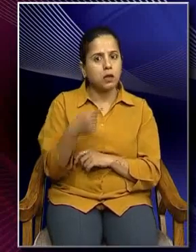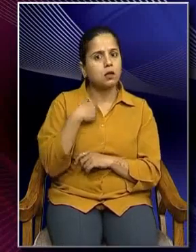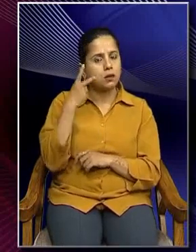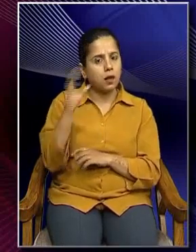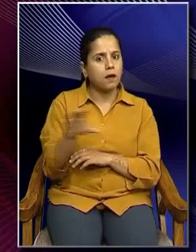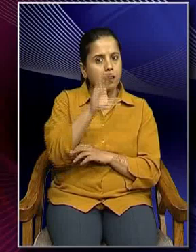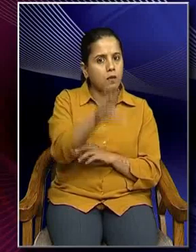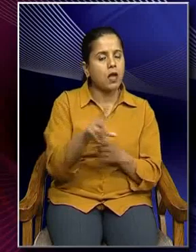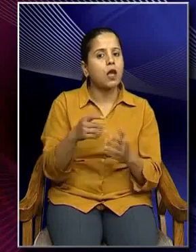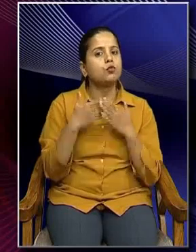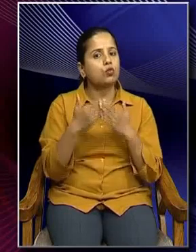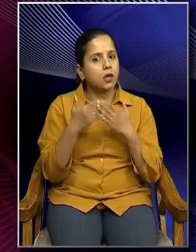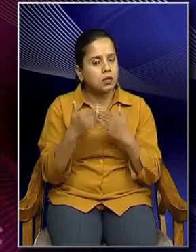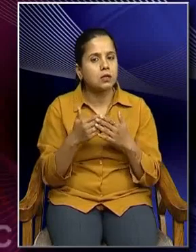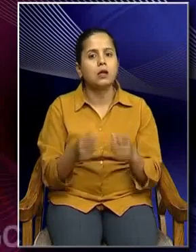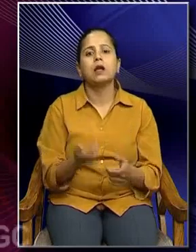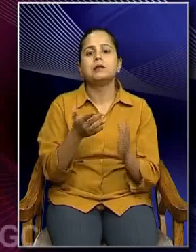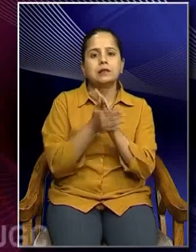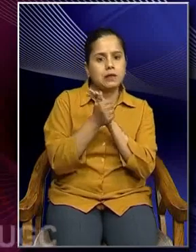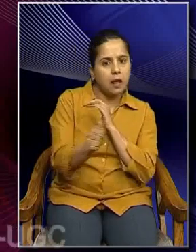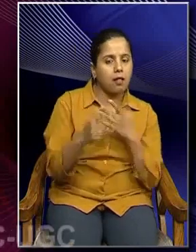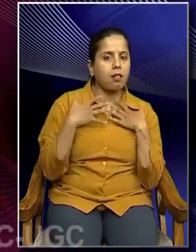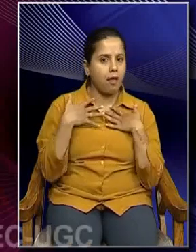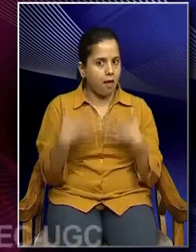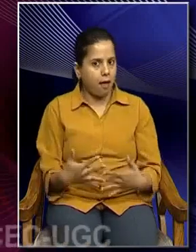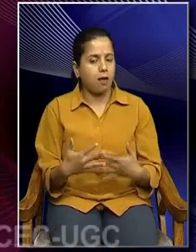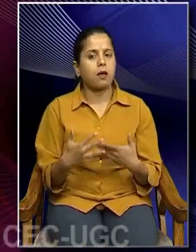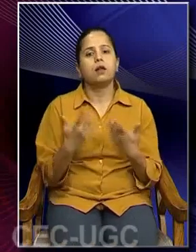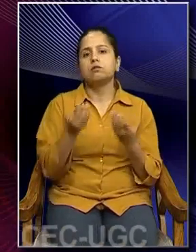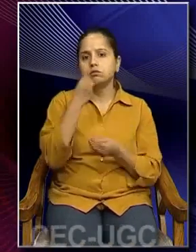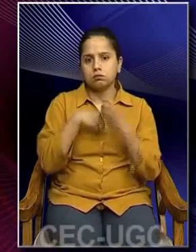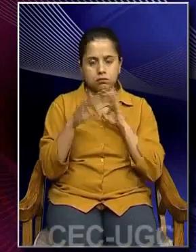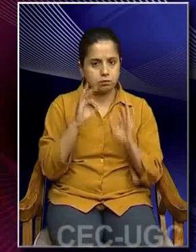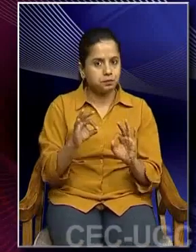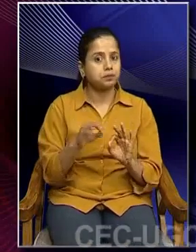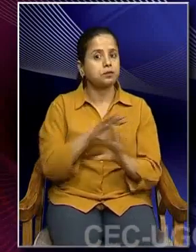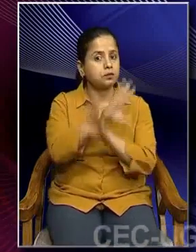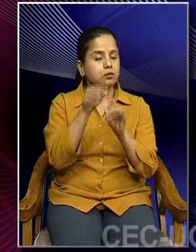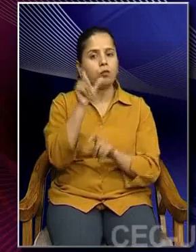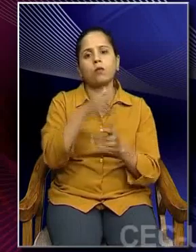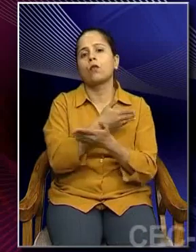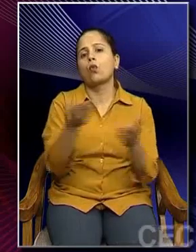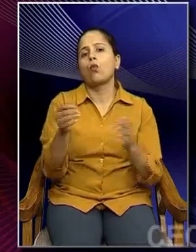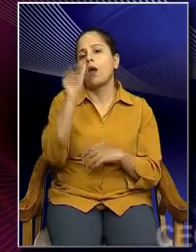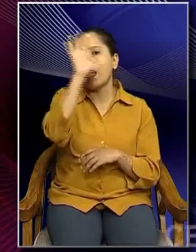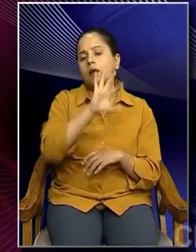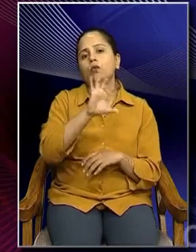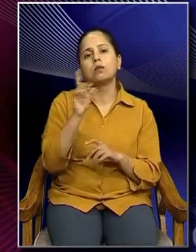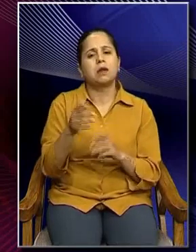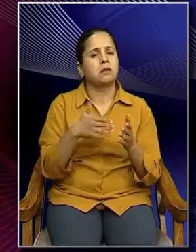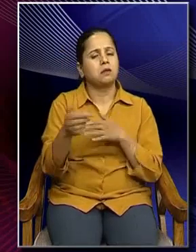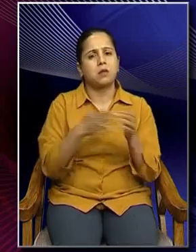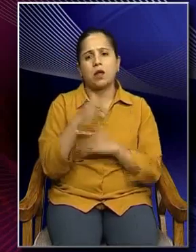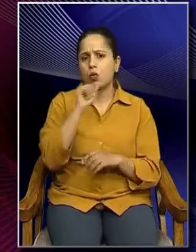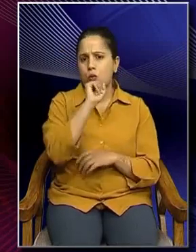invest in the education, skills, health and nutrition of all the citizens of this nation, irrespective of